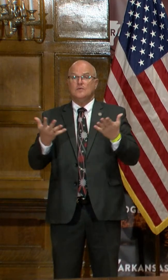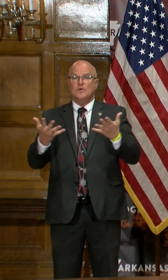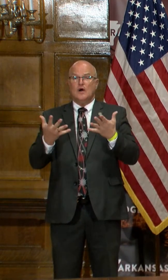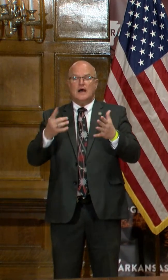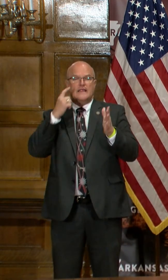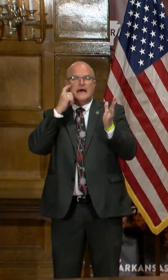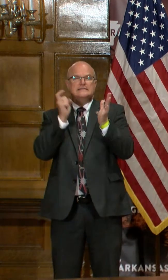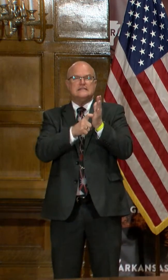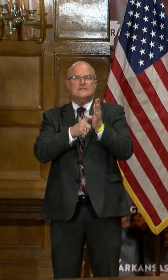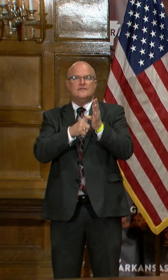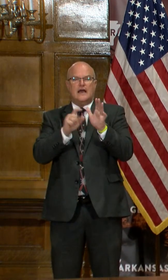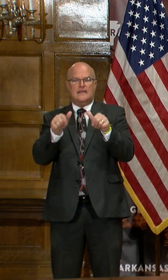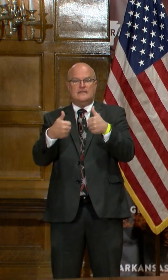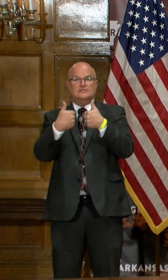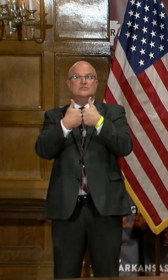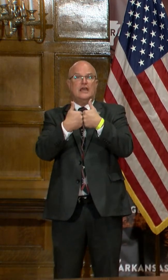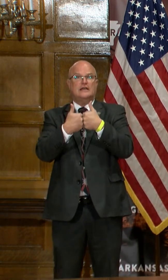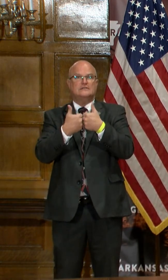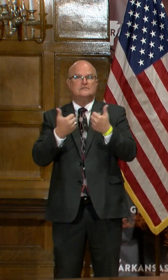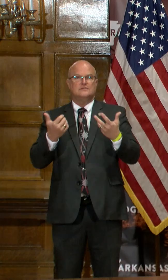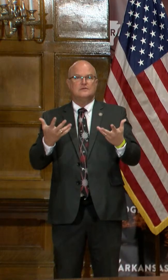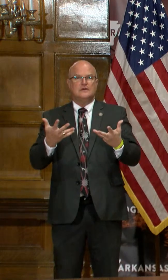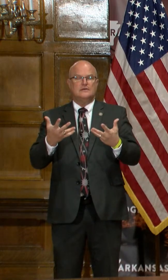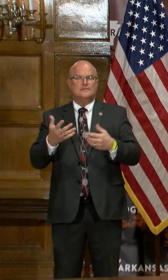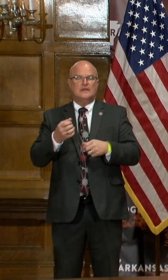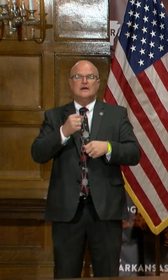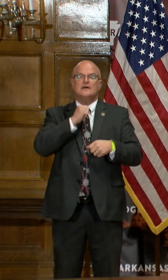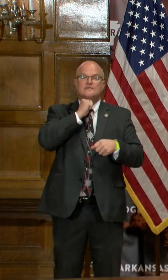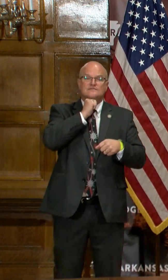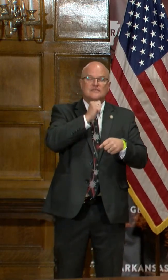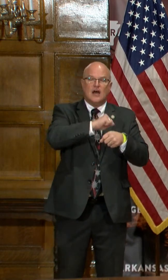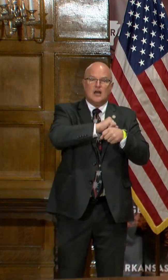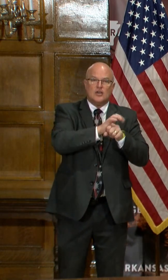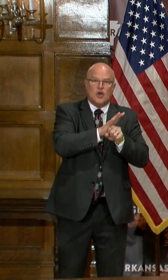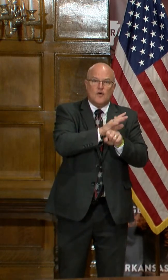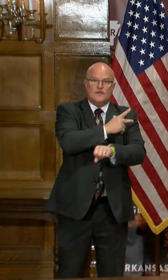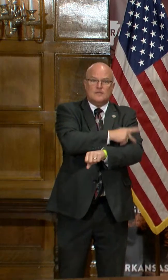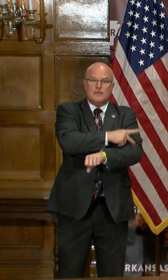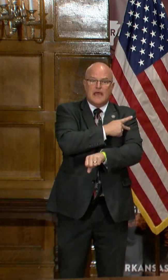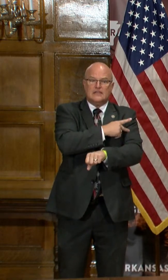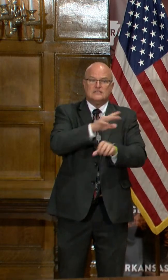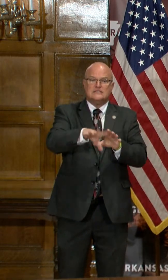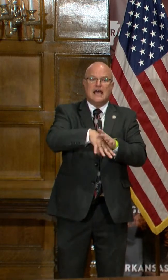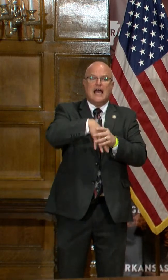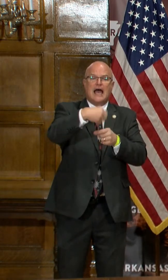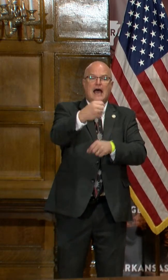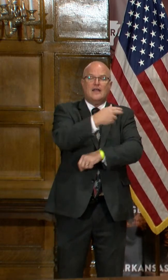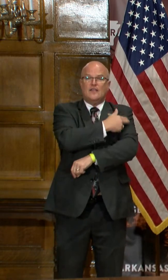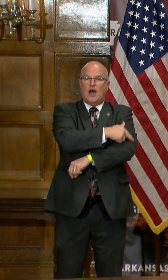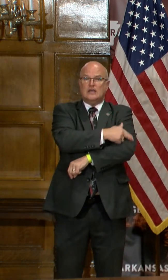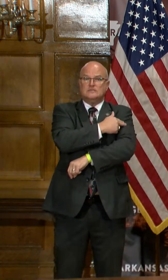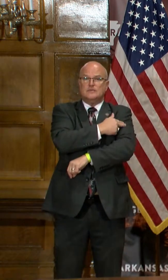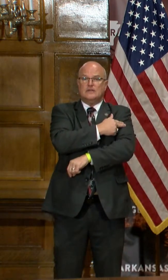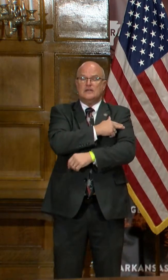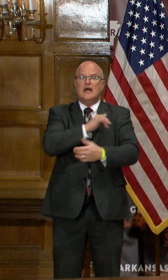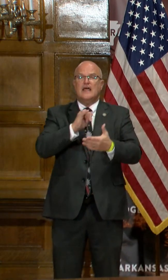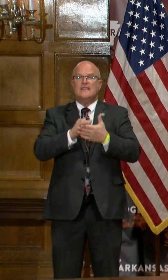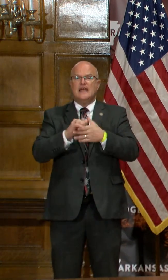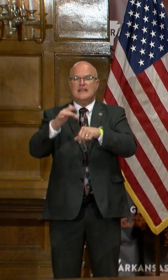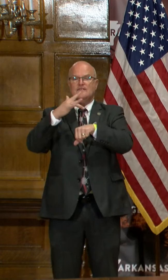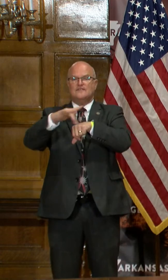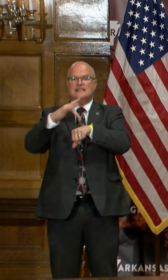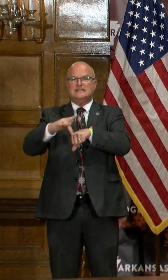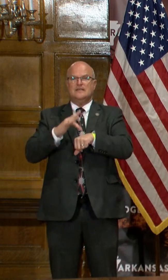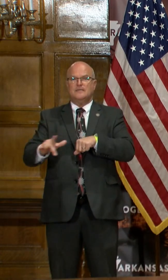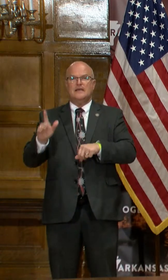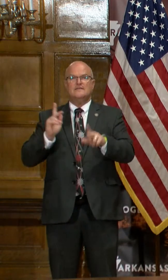they identified the challenge of non-COVID patients moving out of the hospitals that frees up